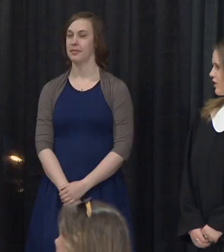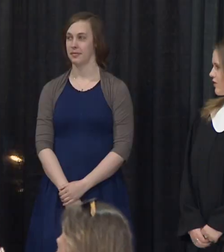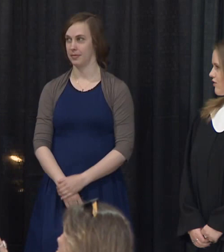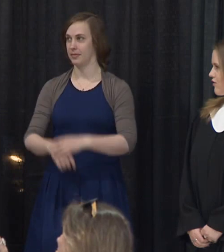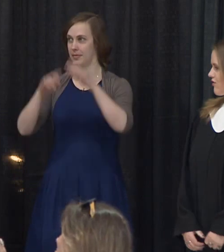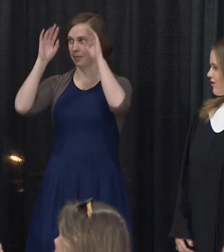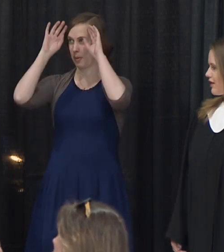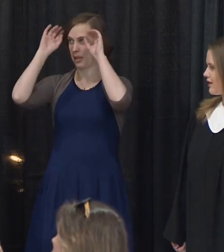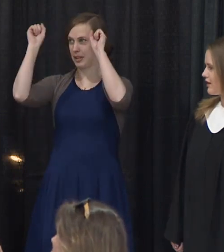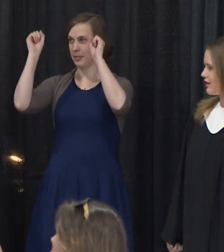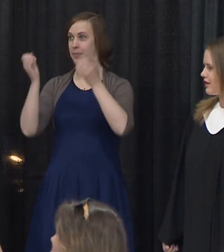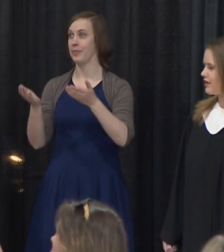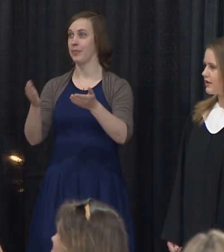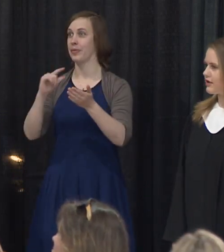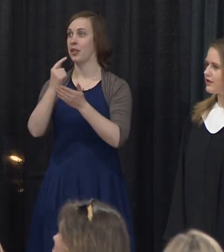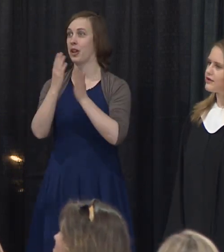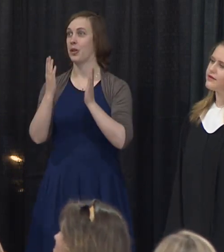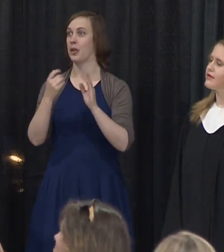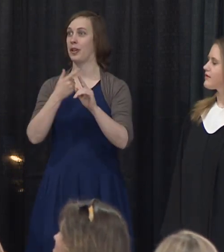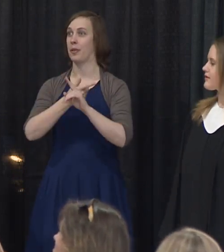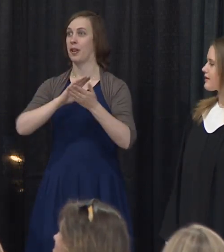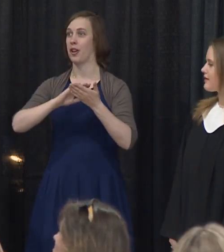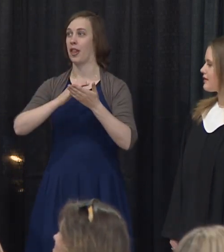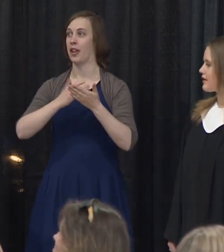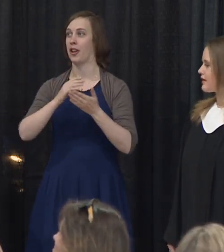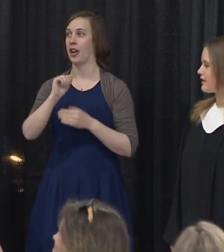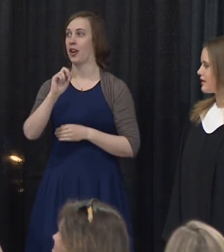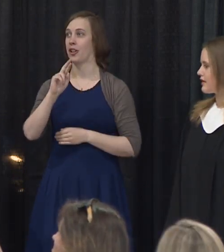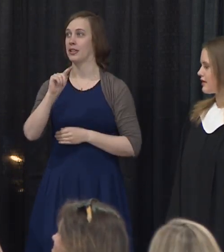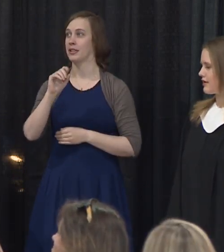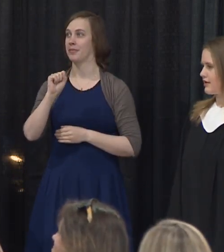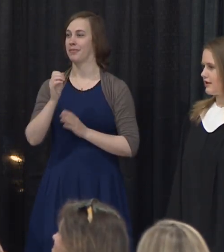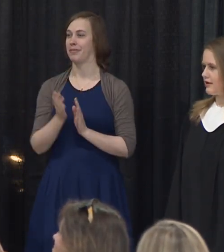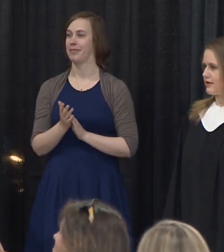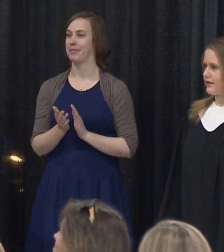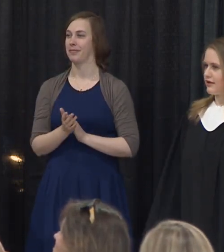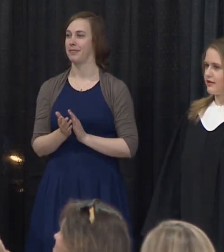Mr. President, the graduates in culinary arts.